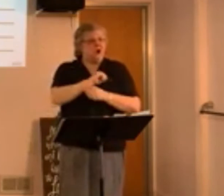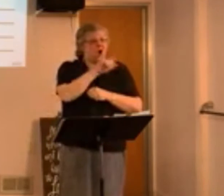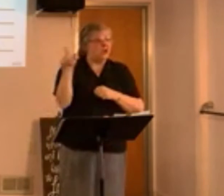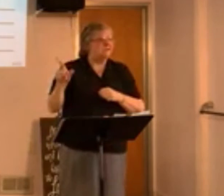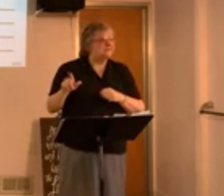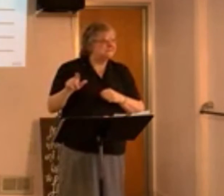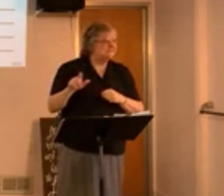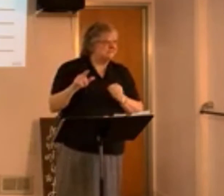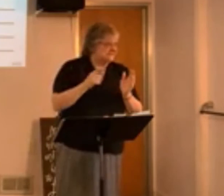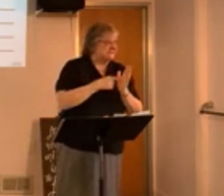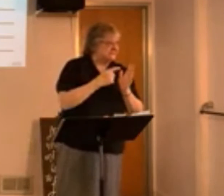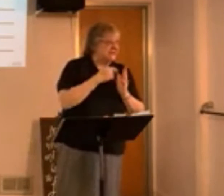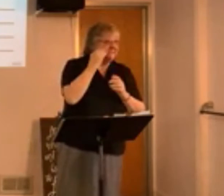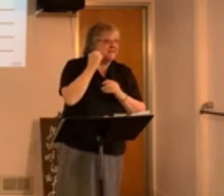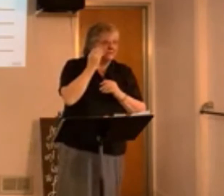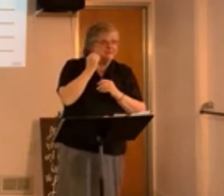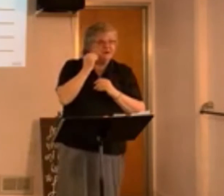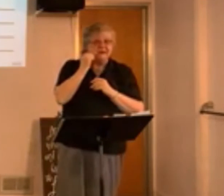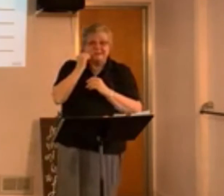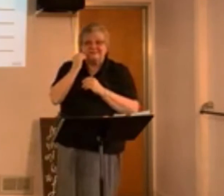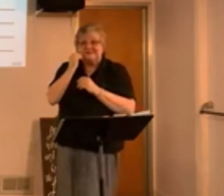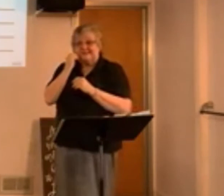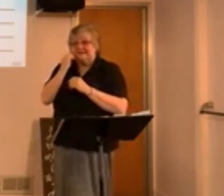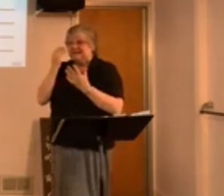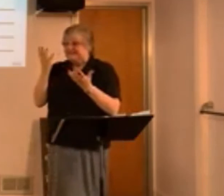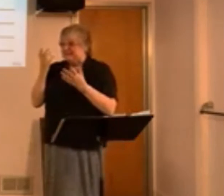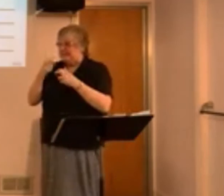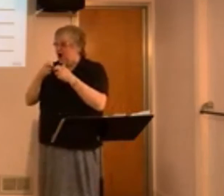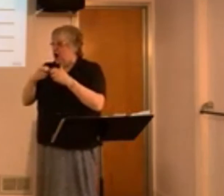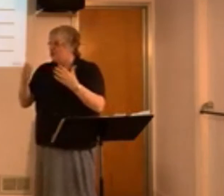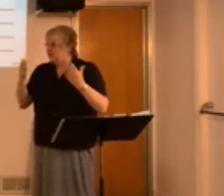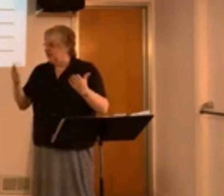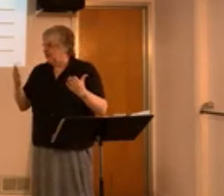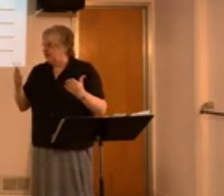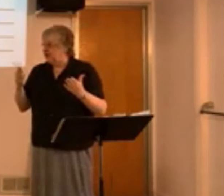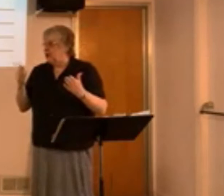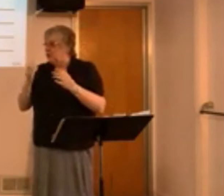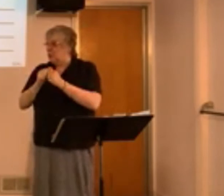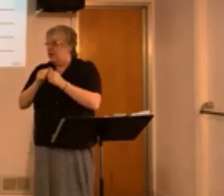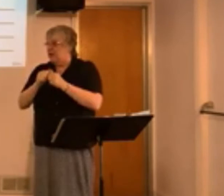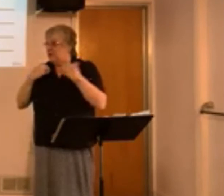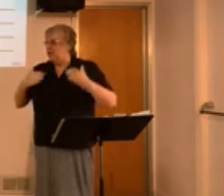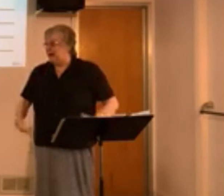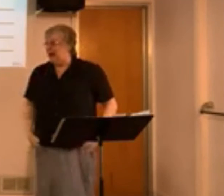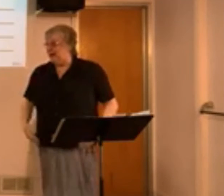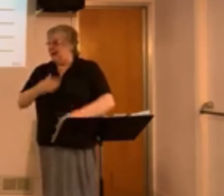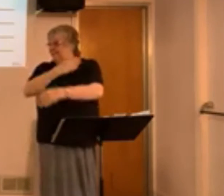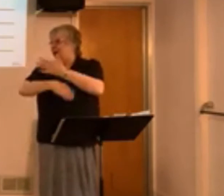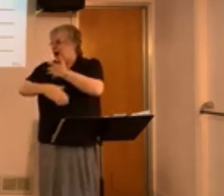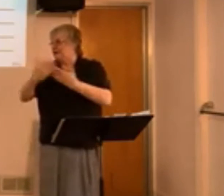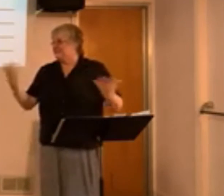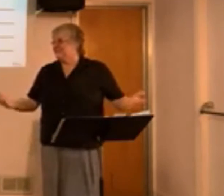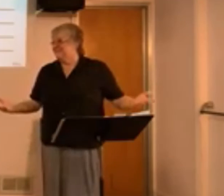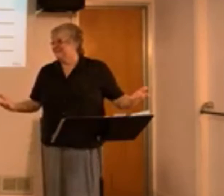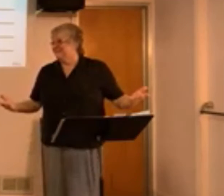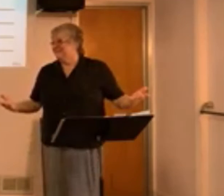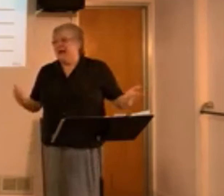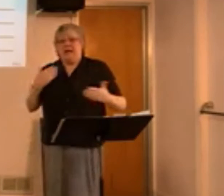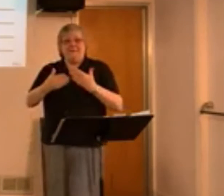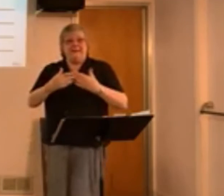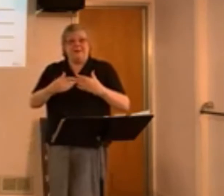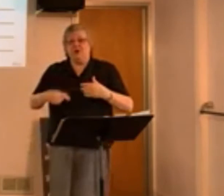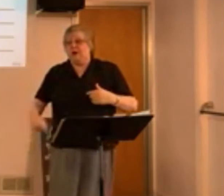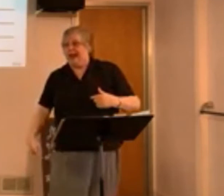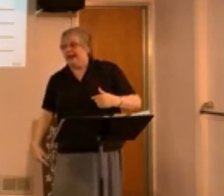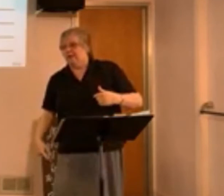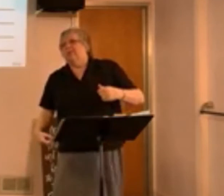us from time to time have experienced some difficulty with one of our parts. Perhaps you've sprained